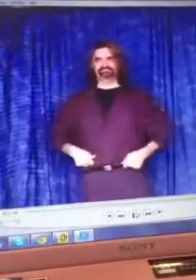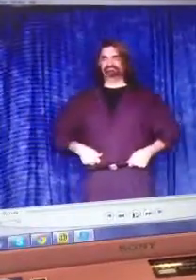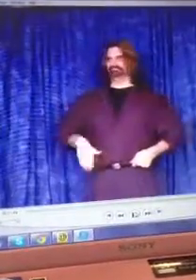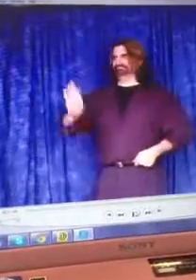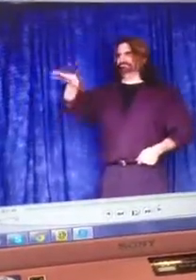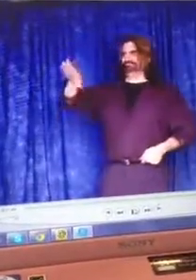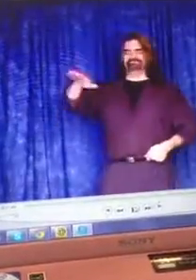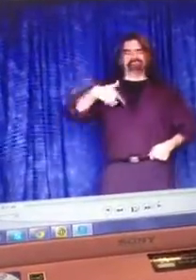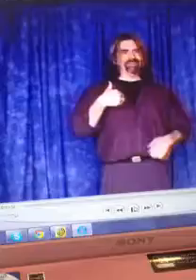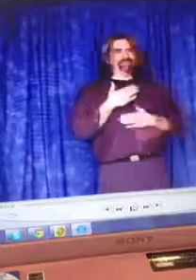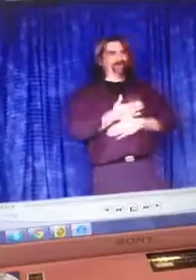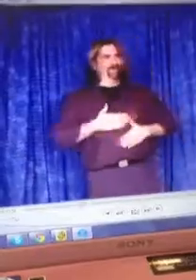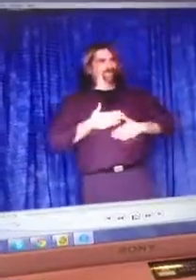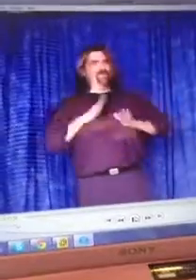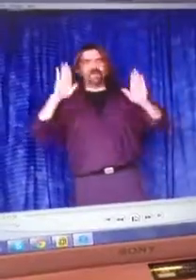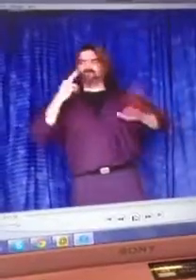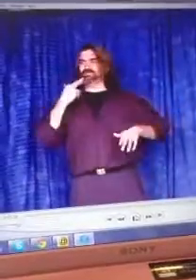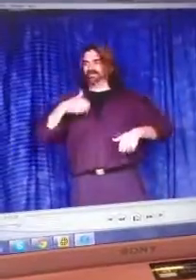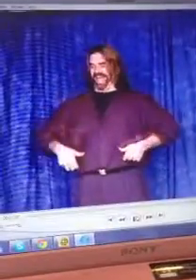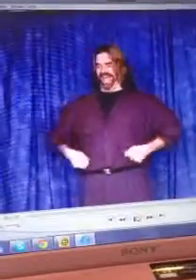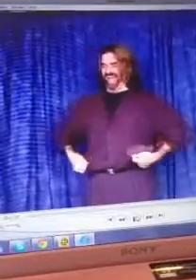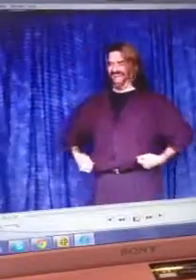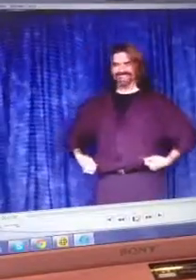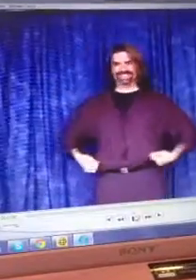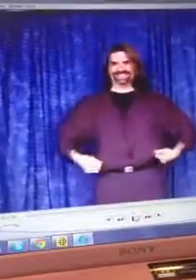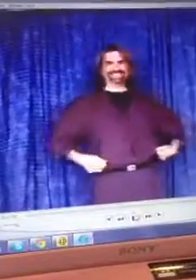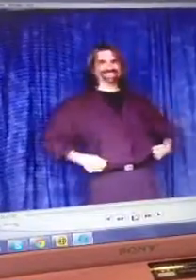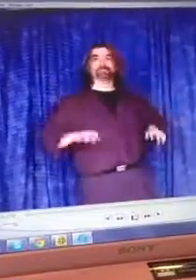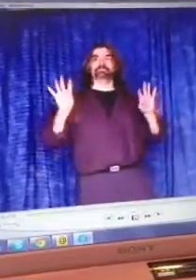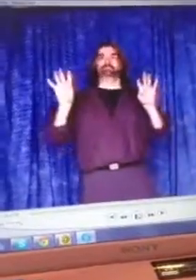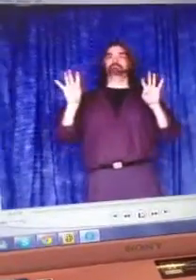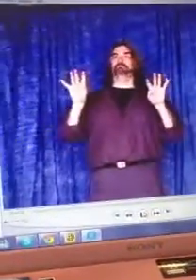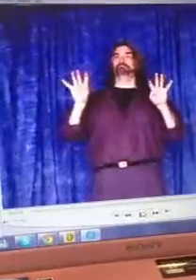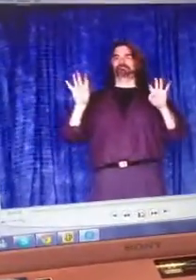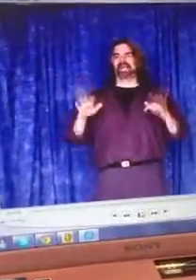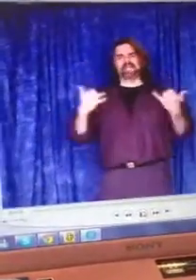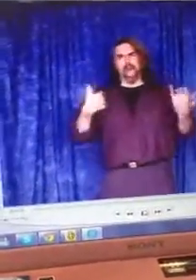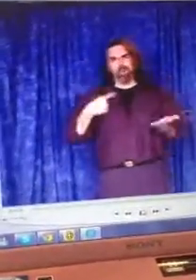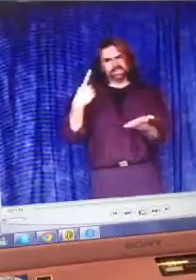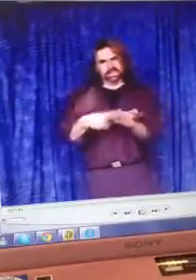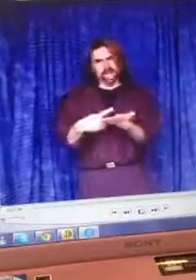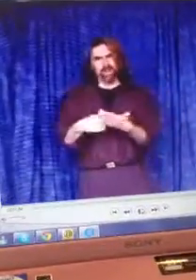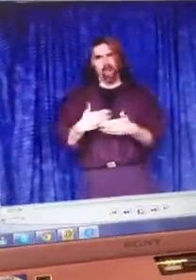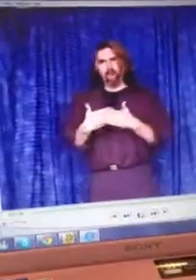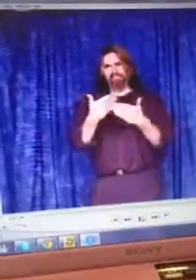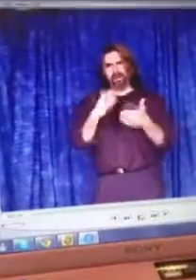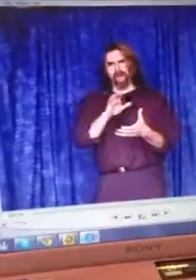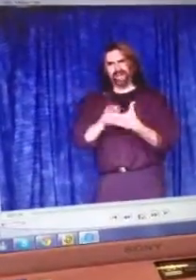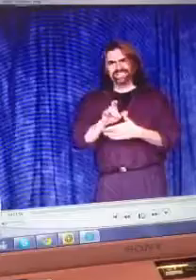at church, and I wore this shirt and was telling the story about my experience, and